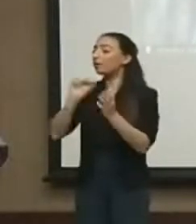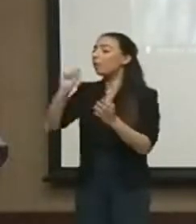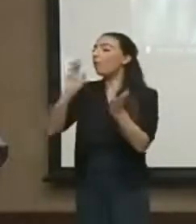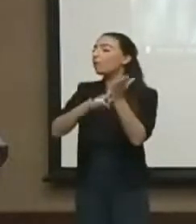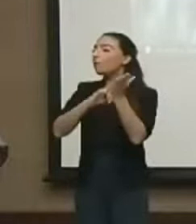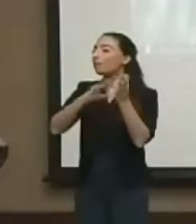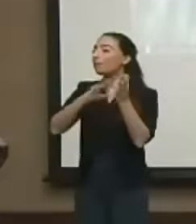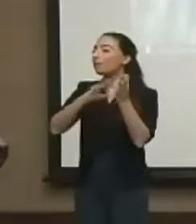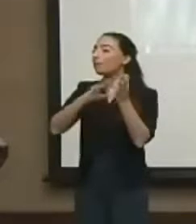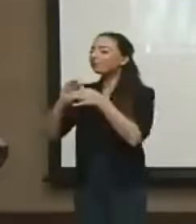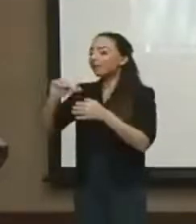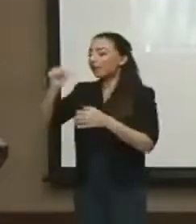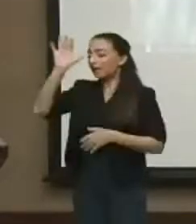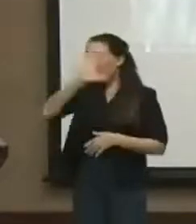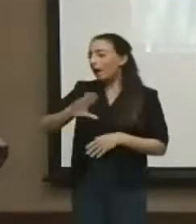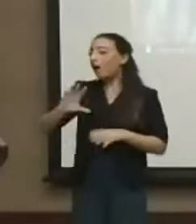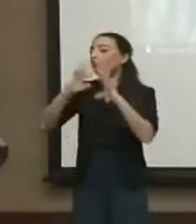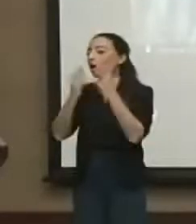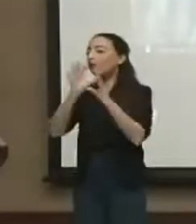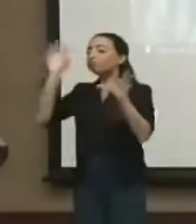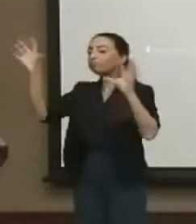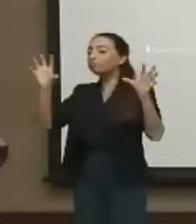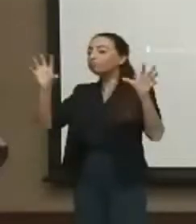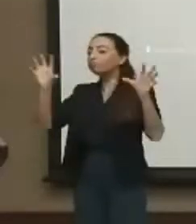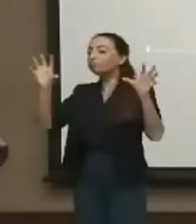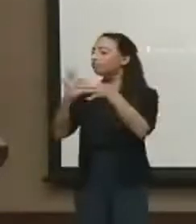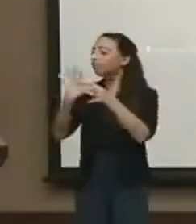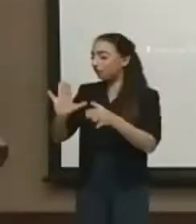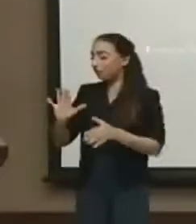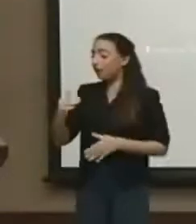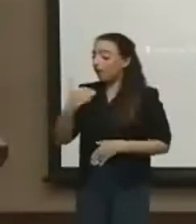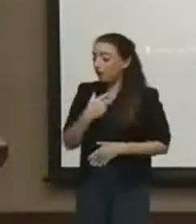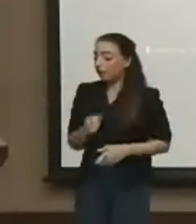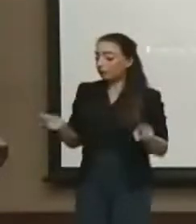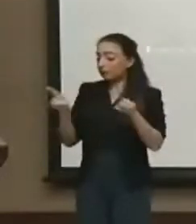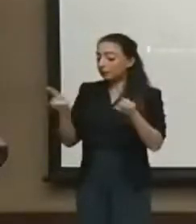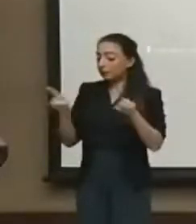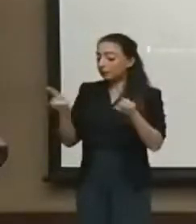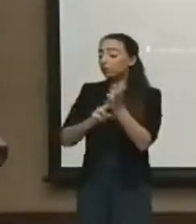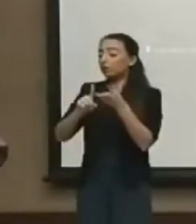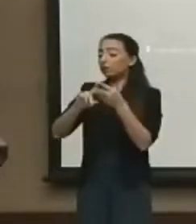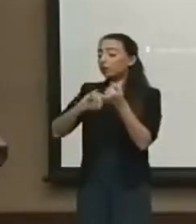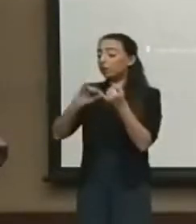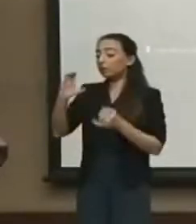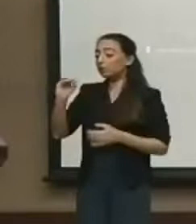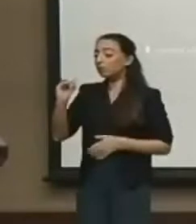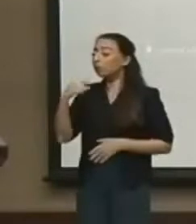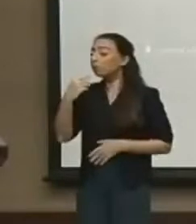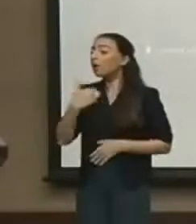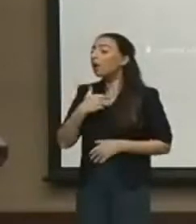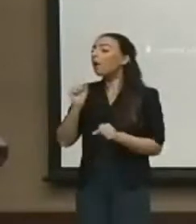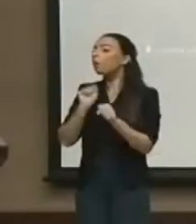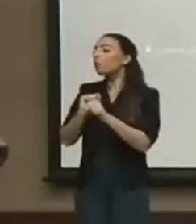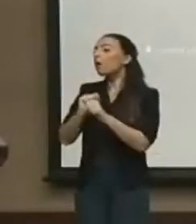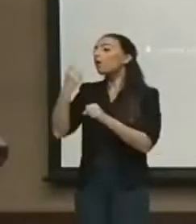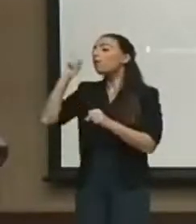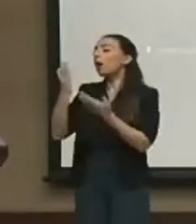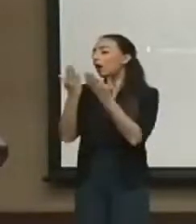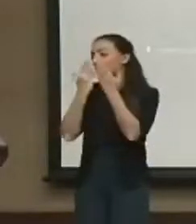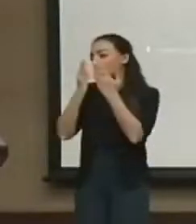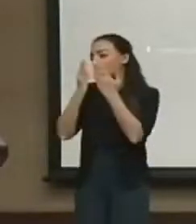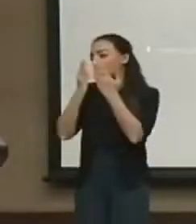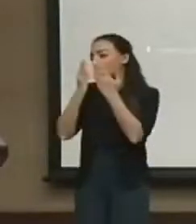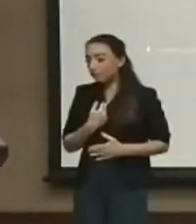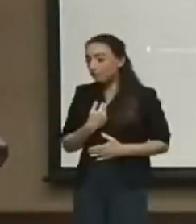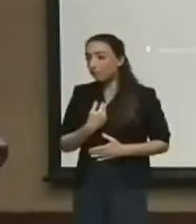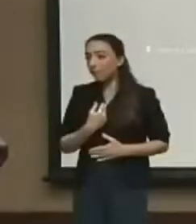going for it. And for us, UNESCO, and we are the agency that's working on education, it's the